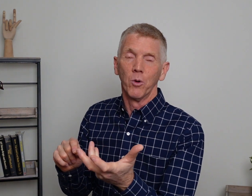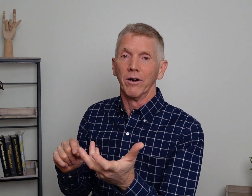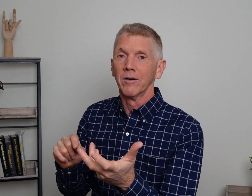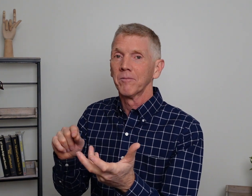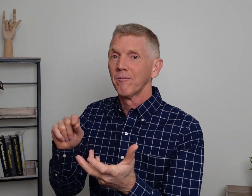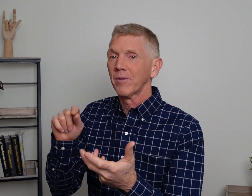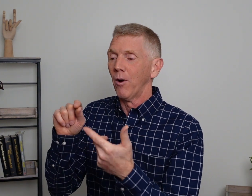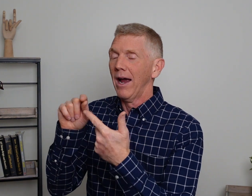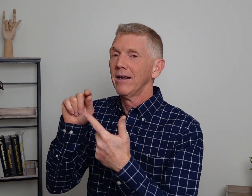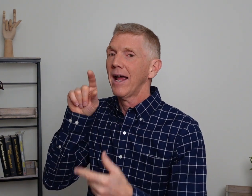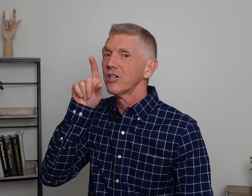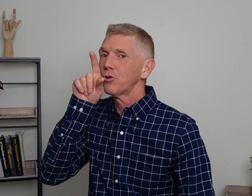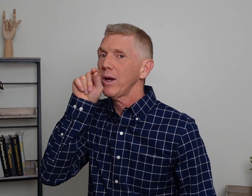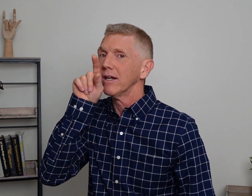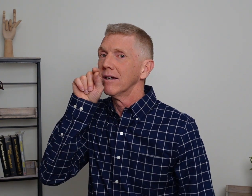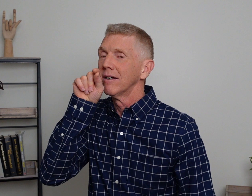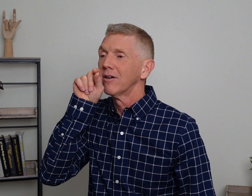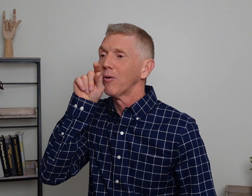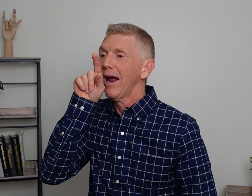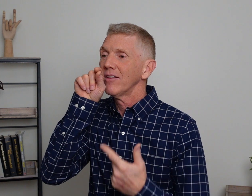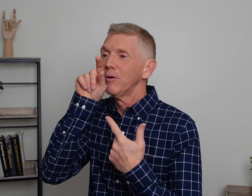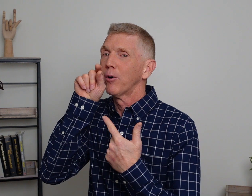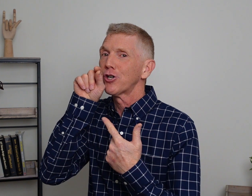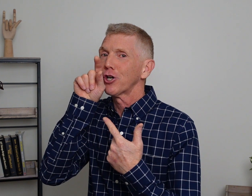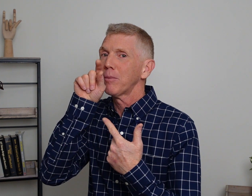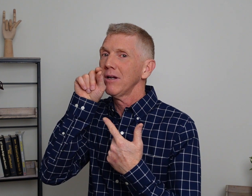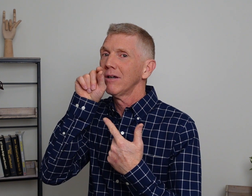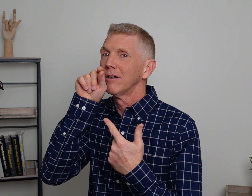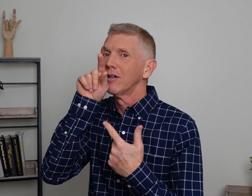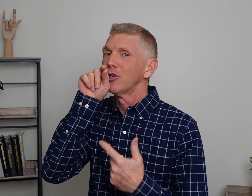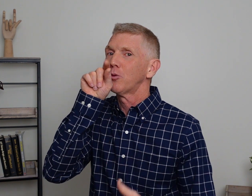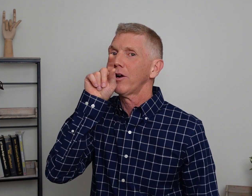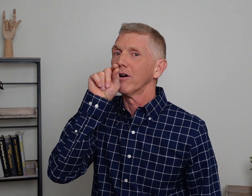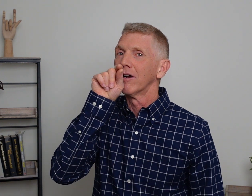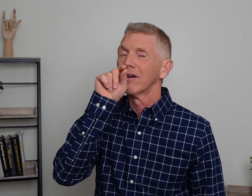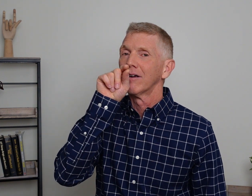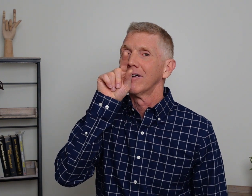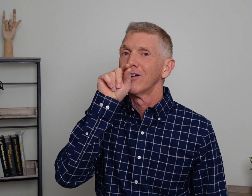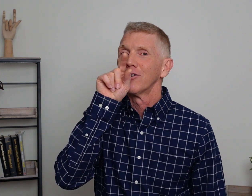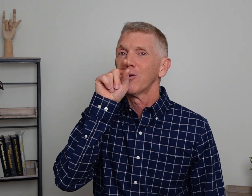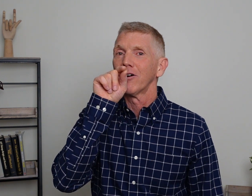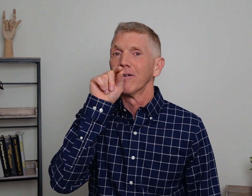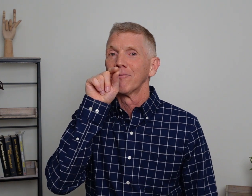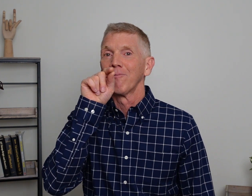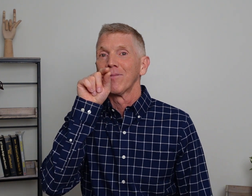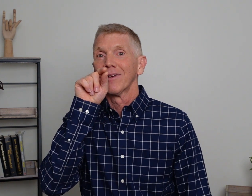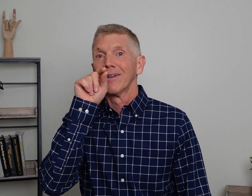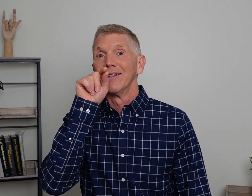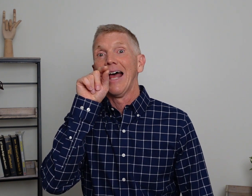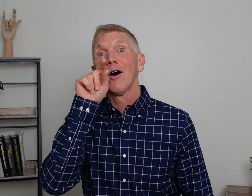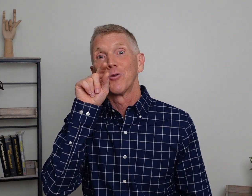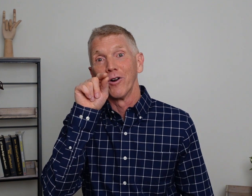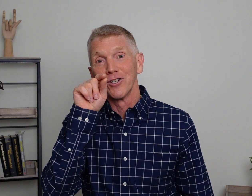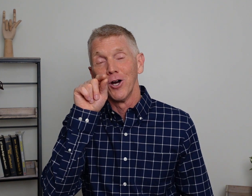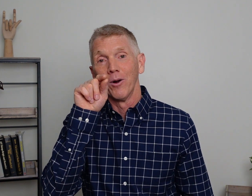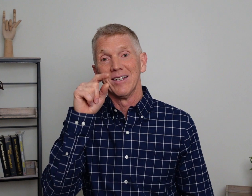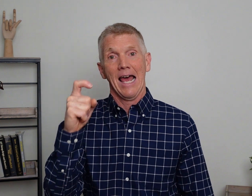Twitter, right? And it's tweeting, right? The little bird chirping. Twitter. Twitter. Now Twitter is known as